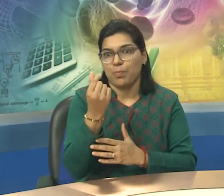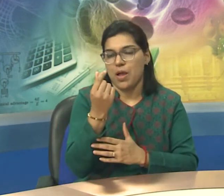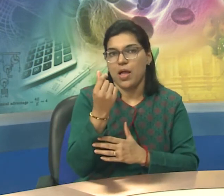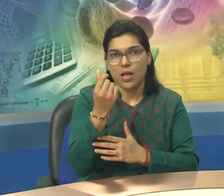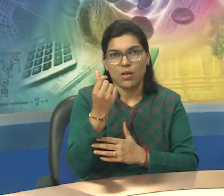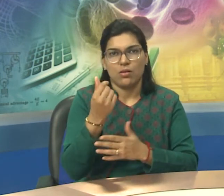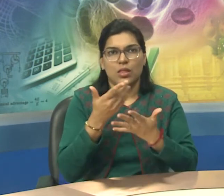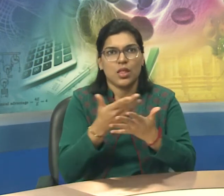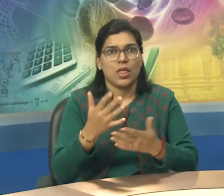Seventh point,